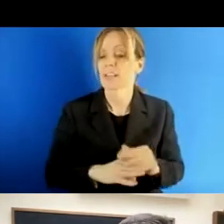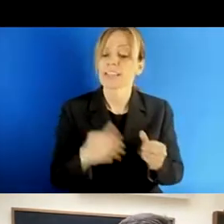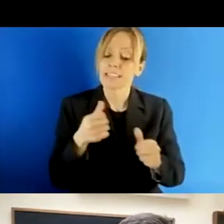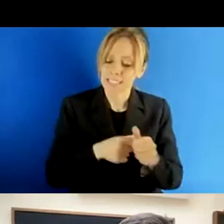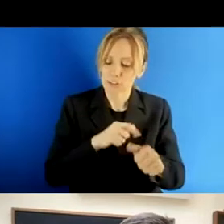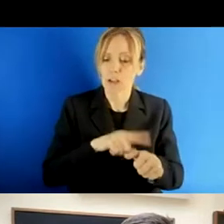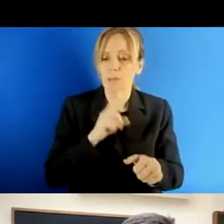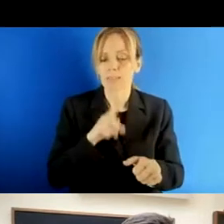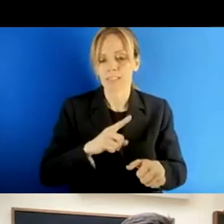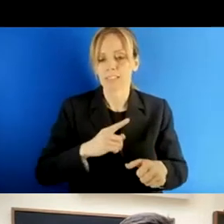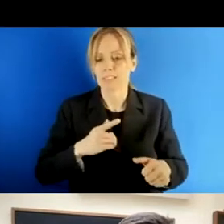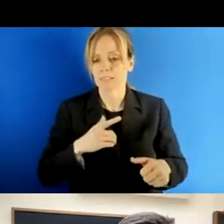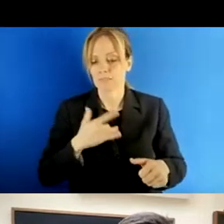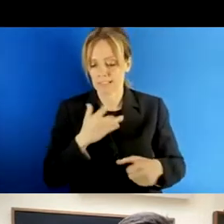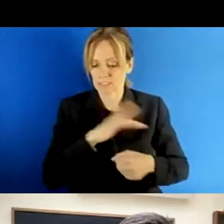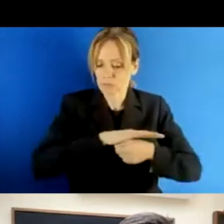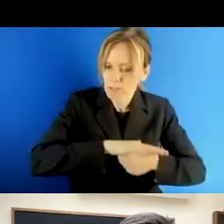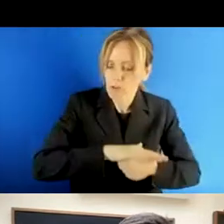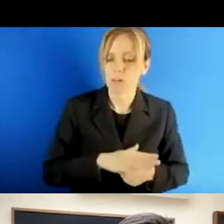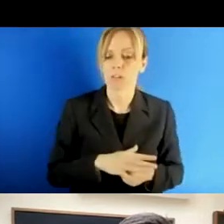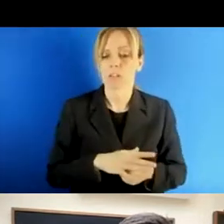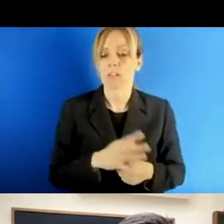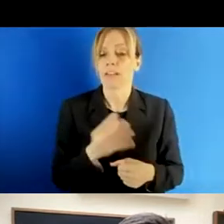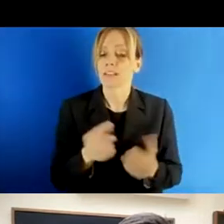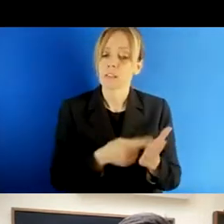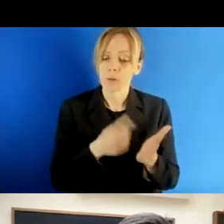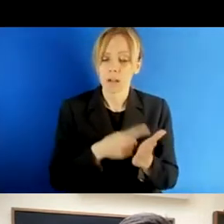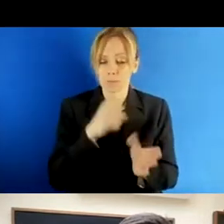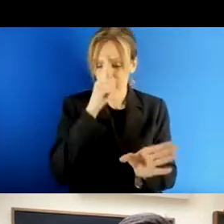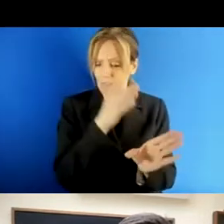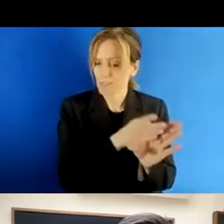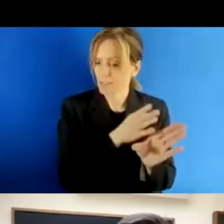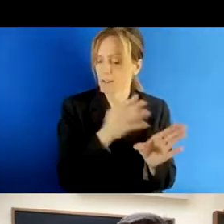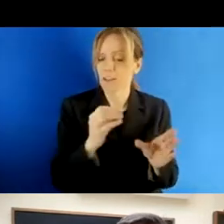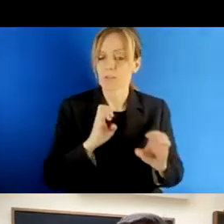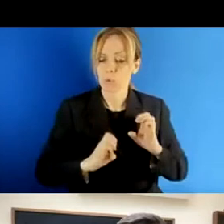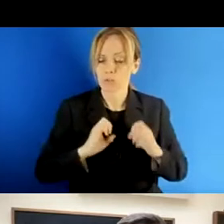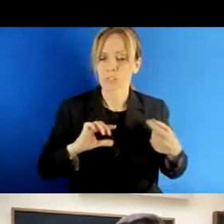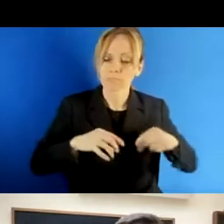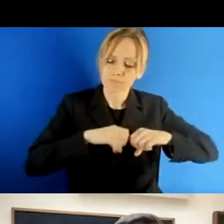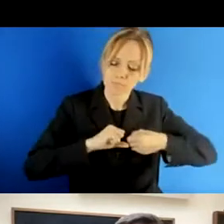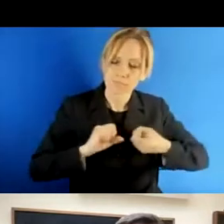each time, at times, it's psychologically emotionally painful.